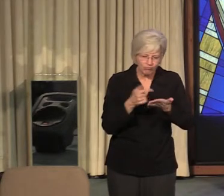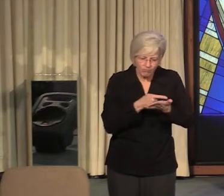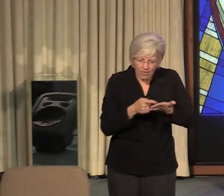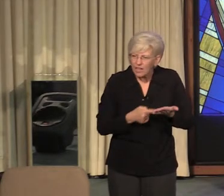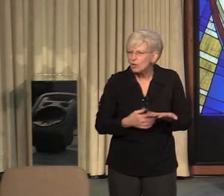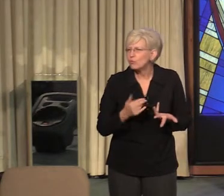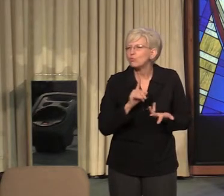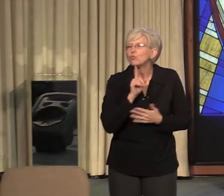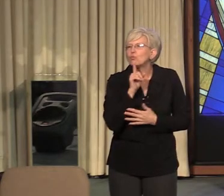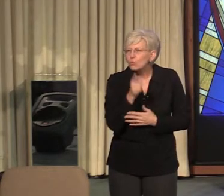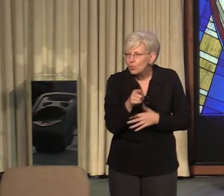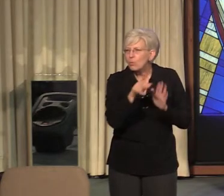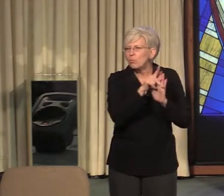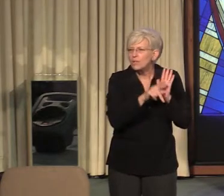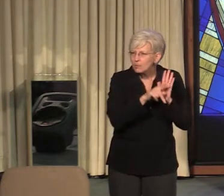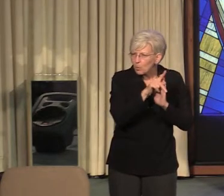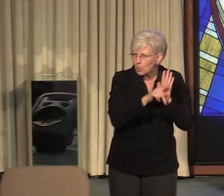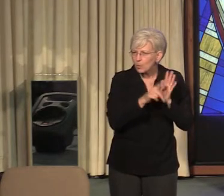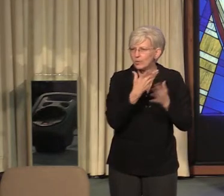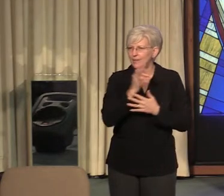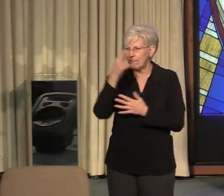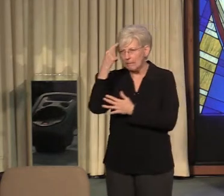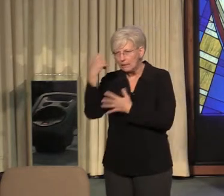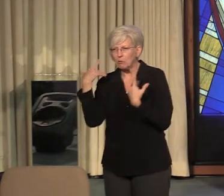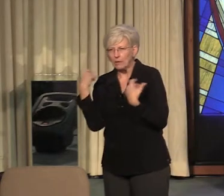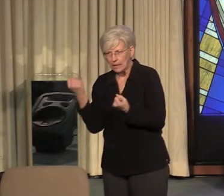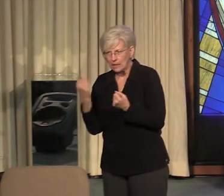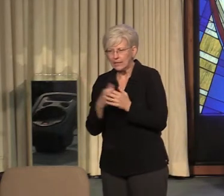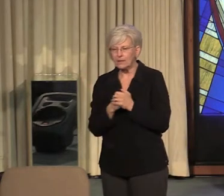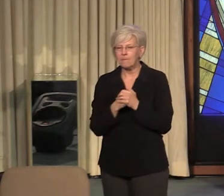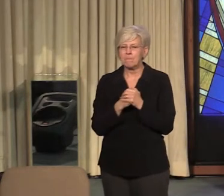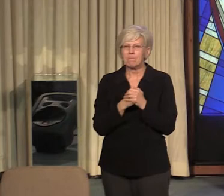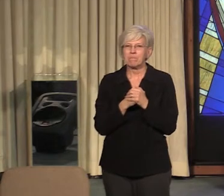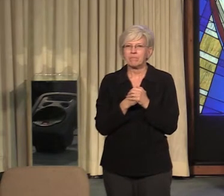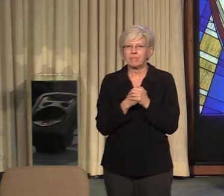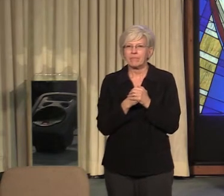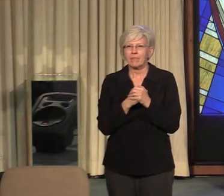principles and about mental healing.